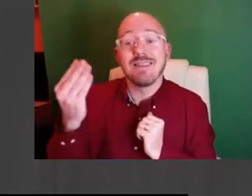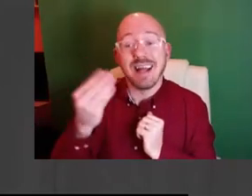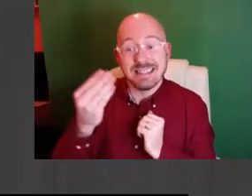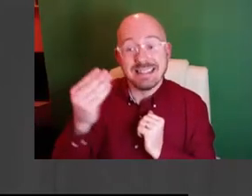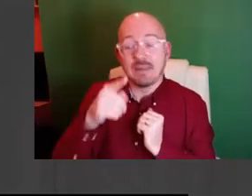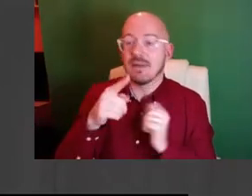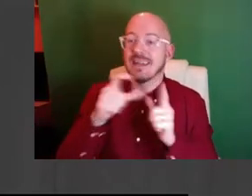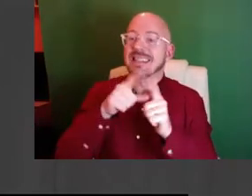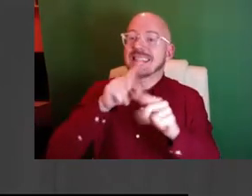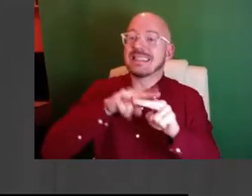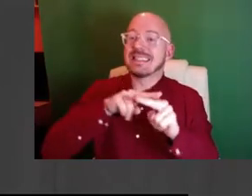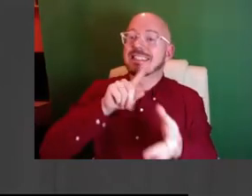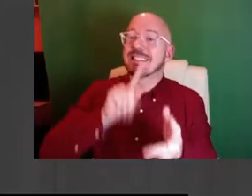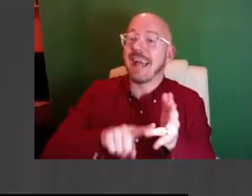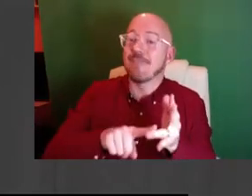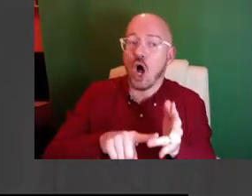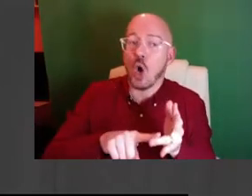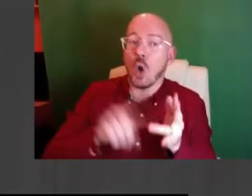1999.